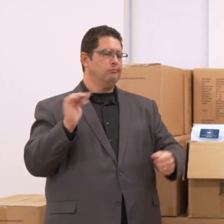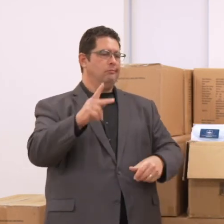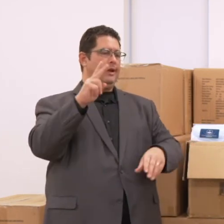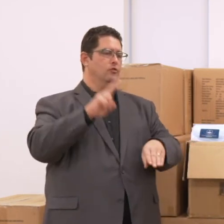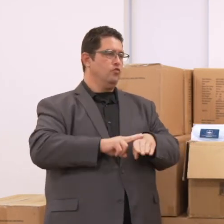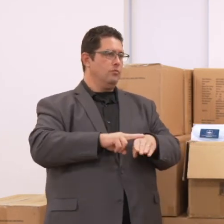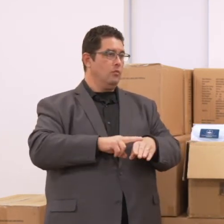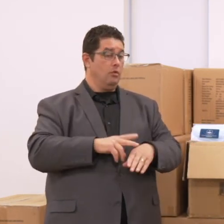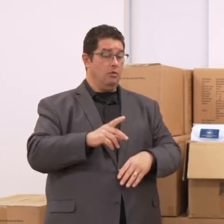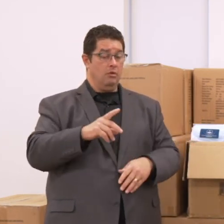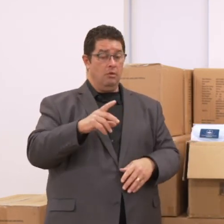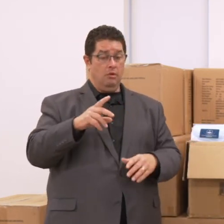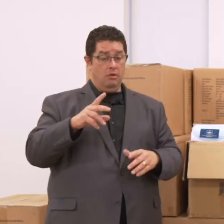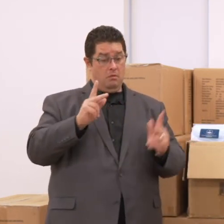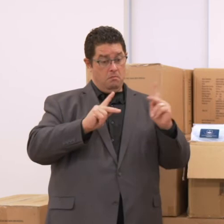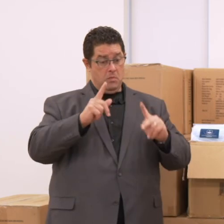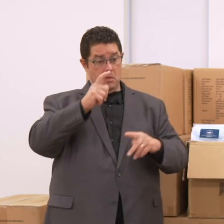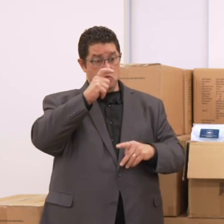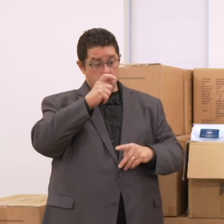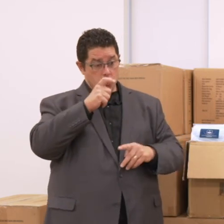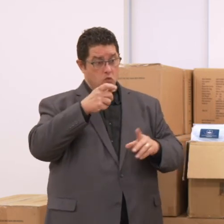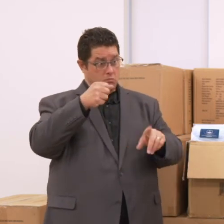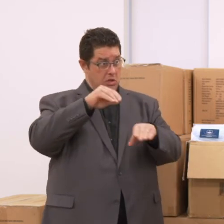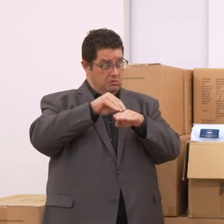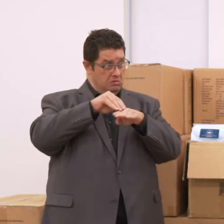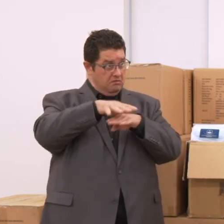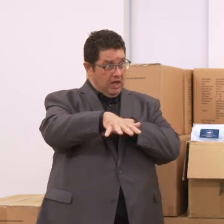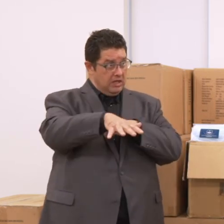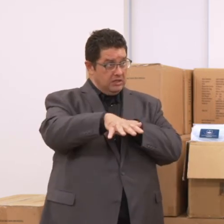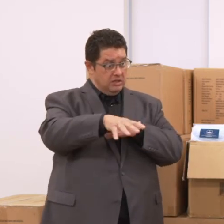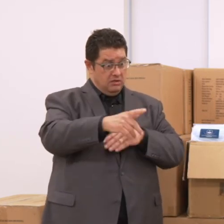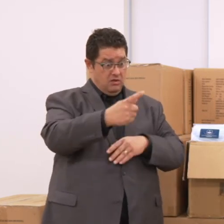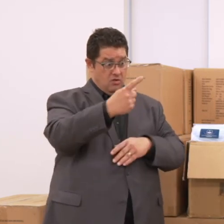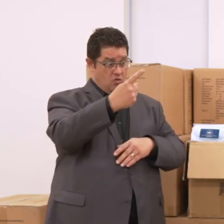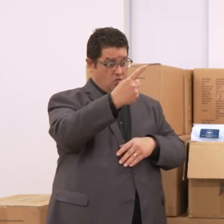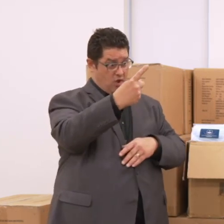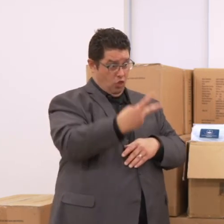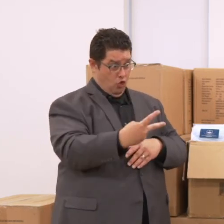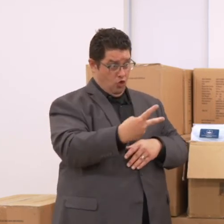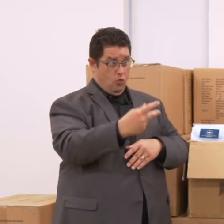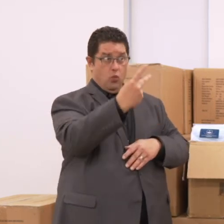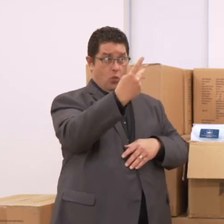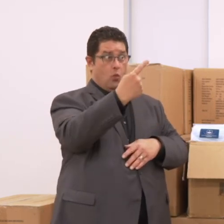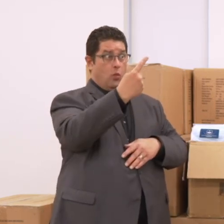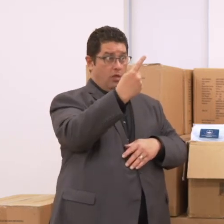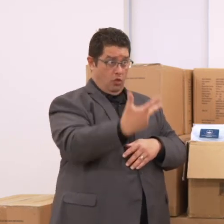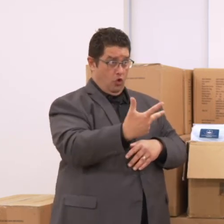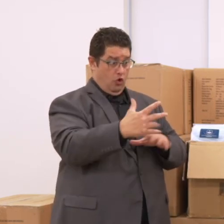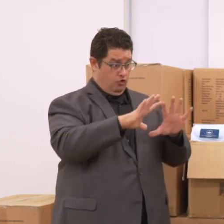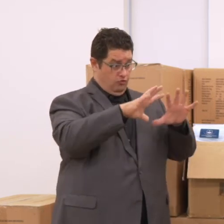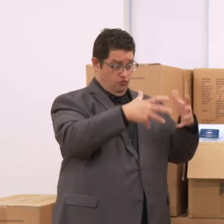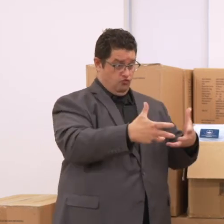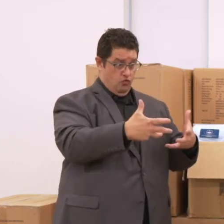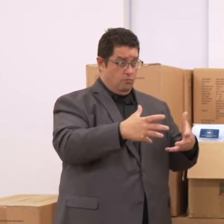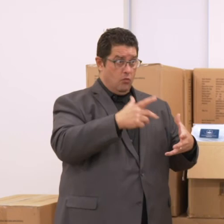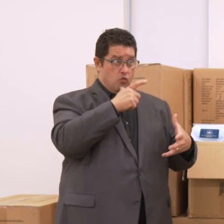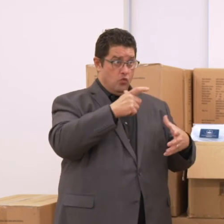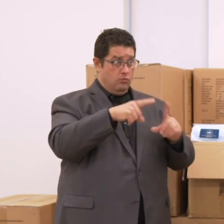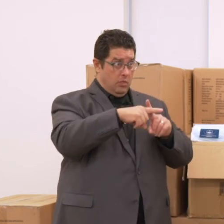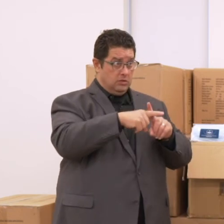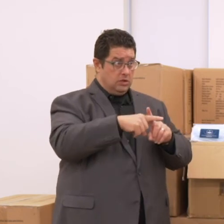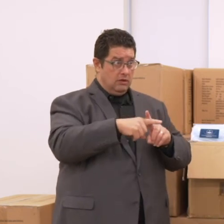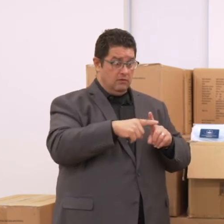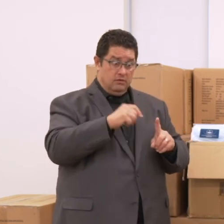third of people who have been affected are not better in 3 weeks, and including 20% of young